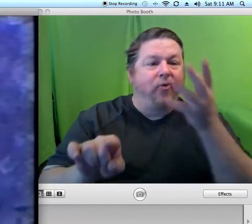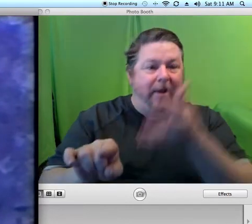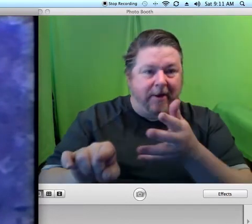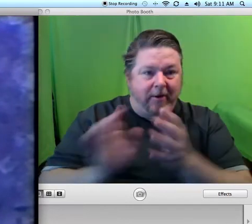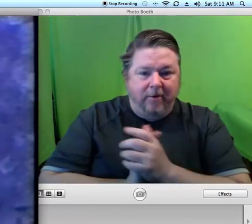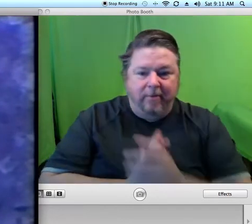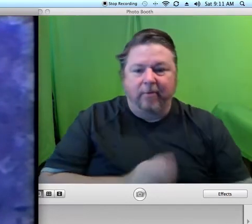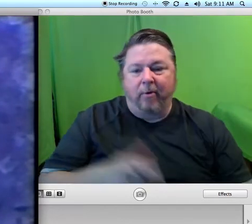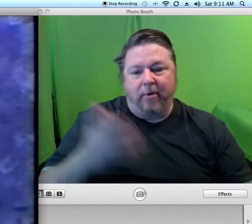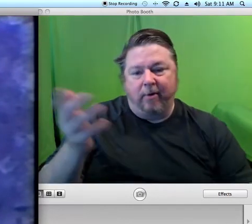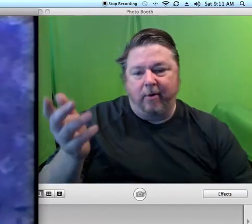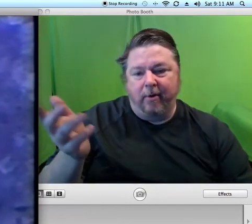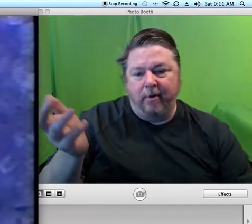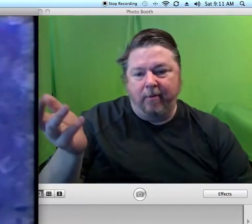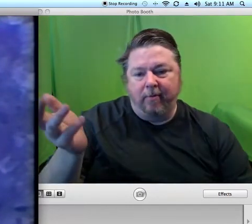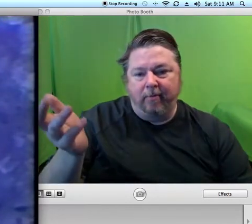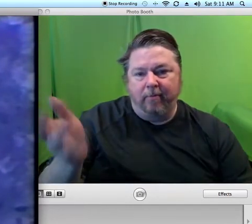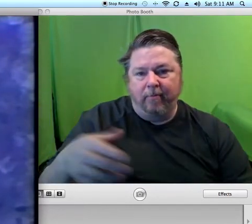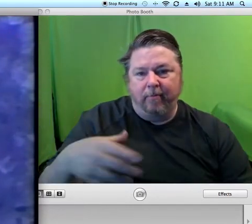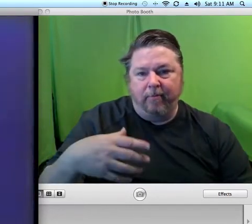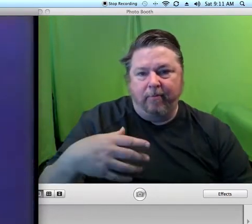Right there, or